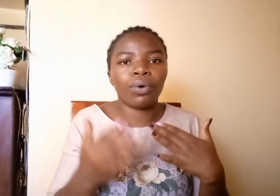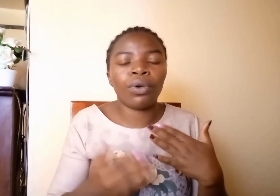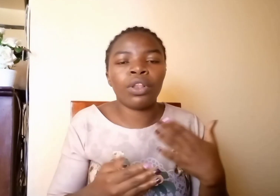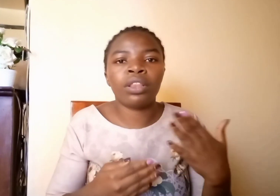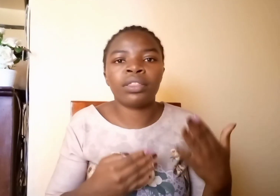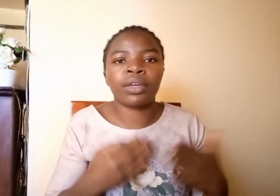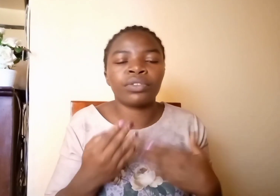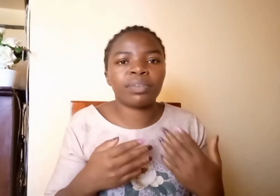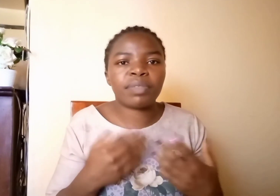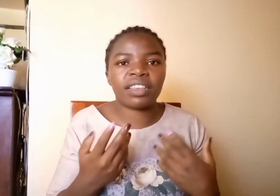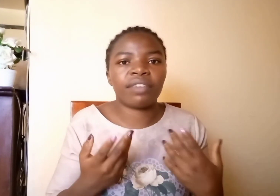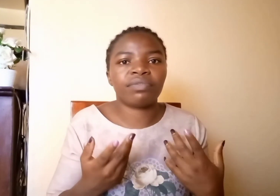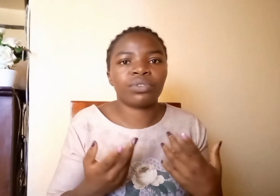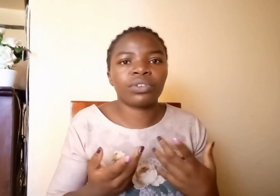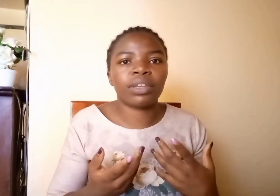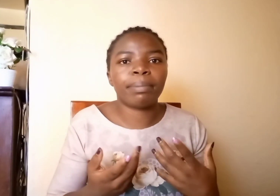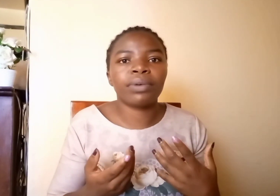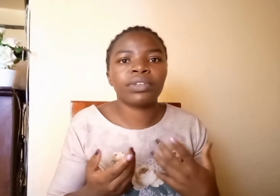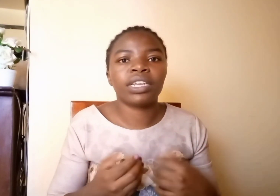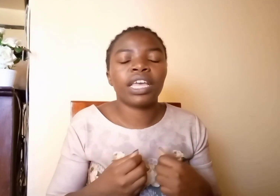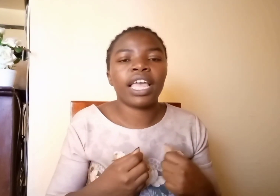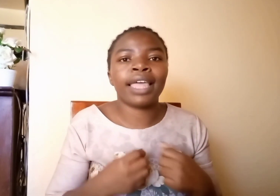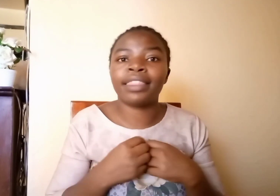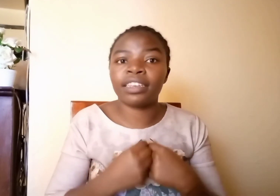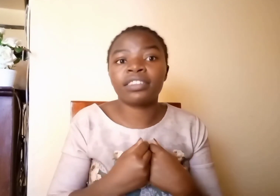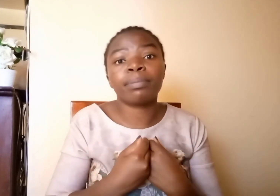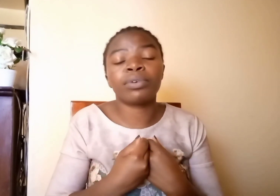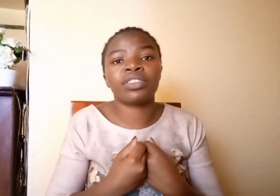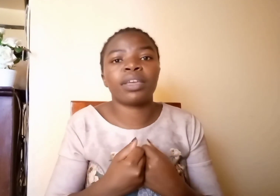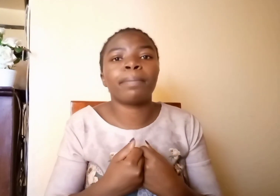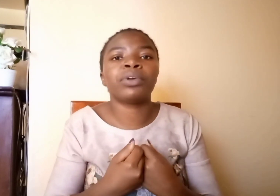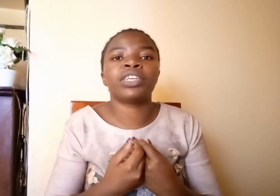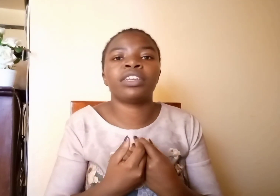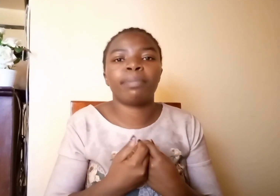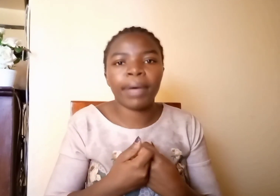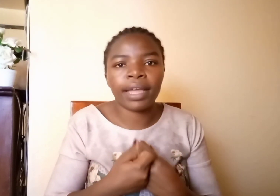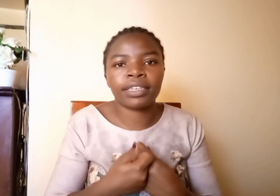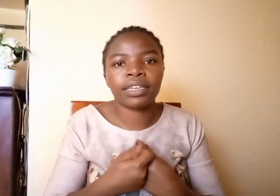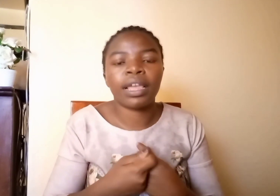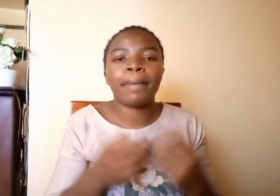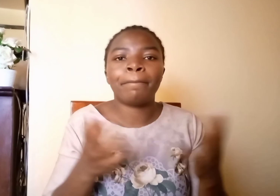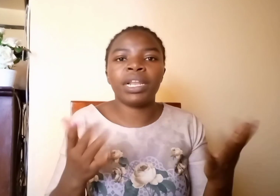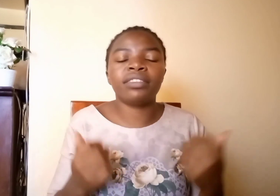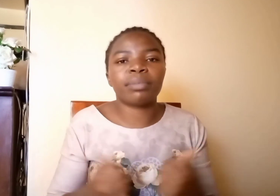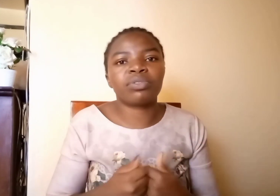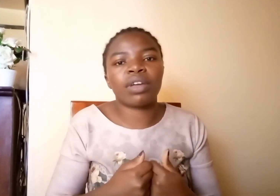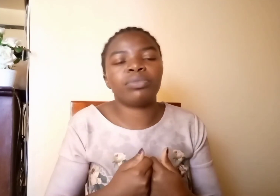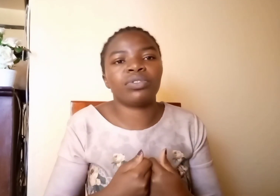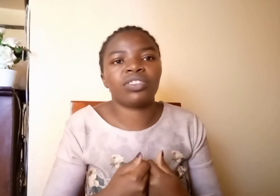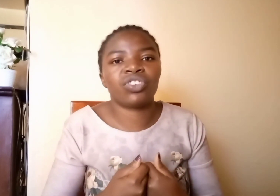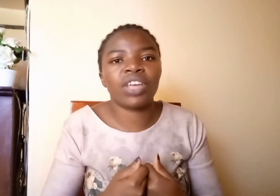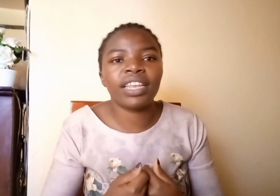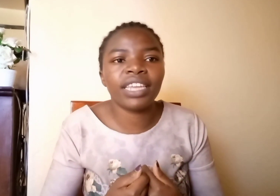all the concepts that I've talked about, and that is the most important part. Please subscribe to this